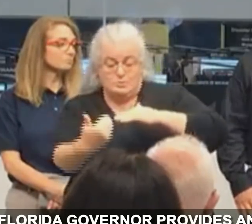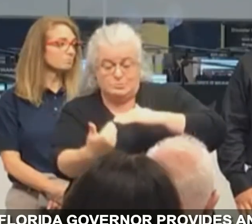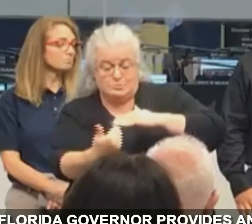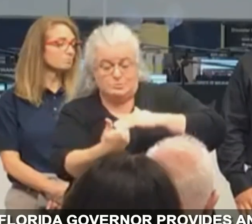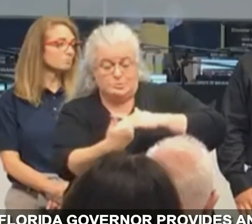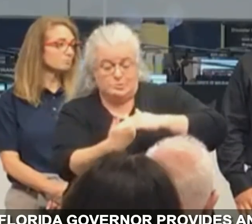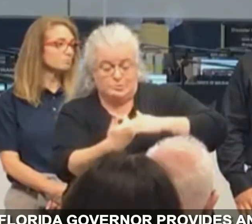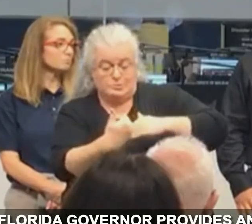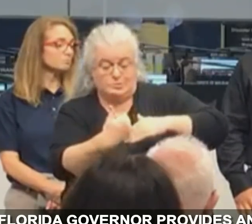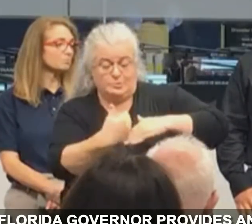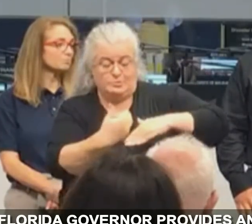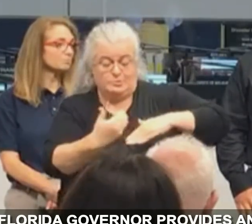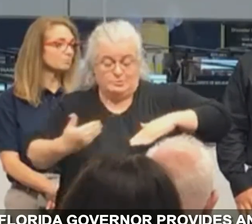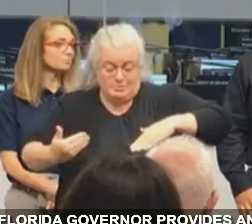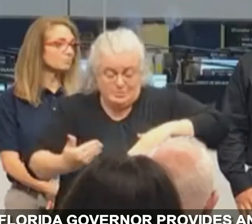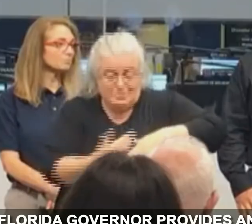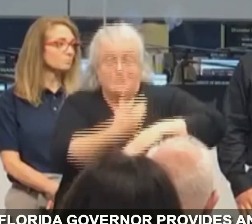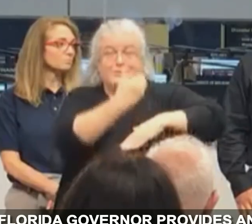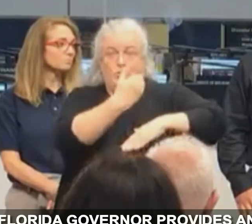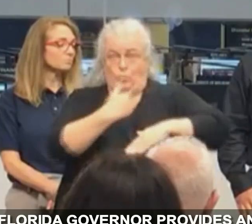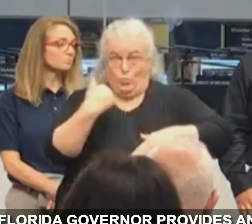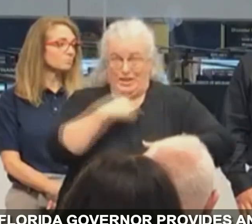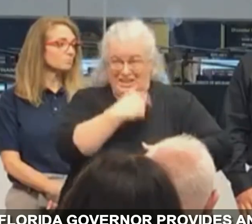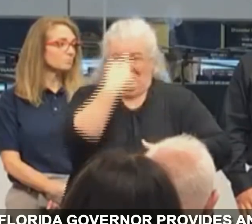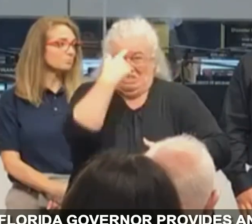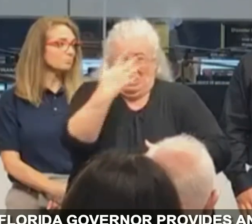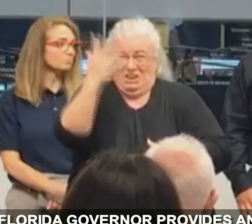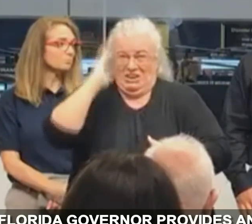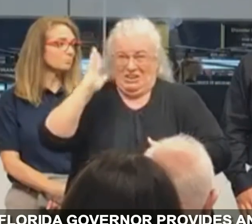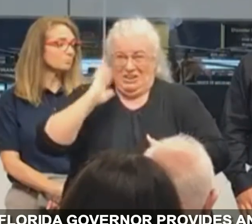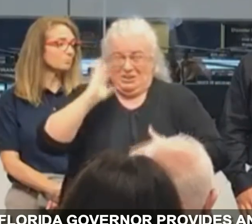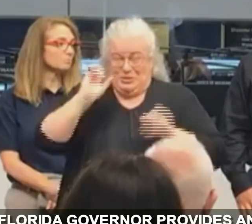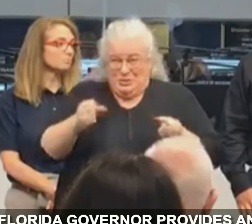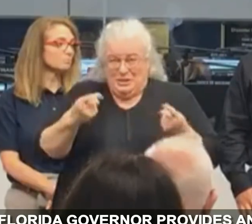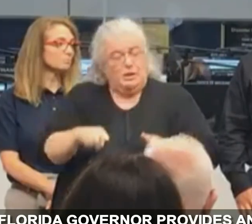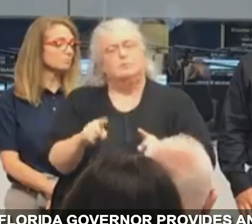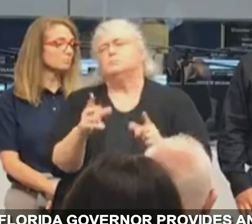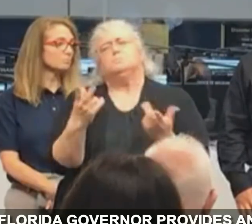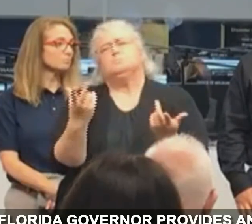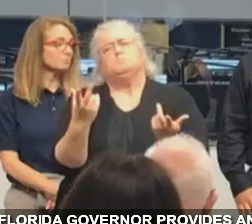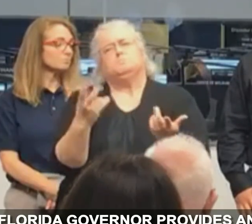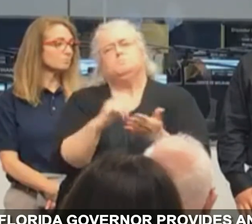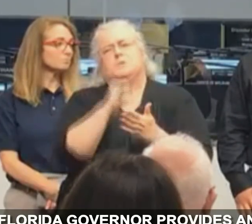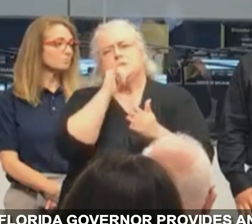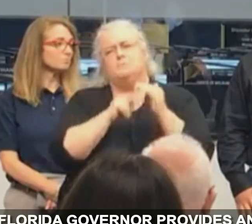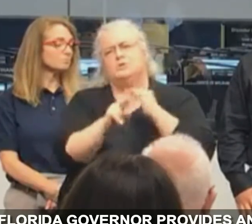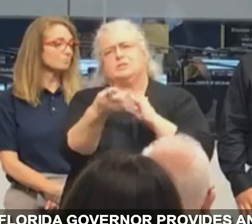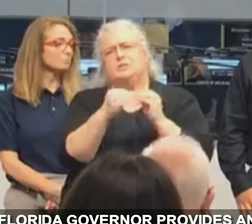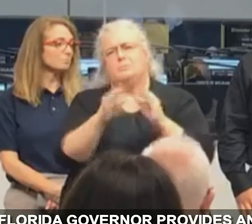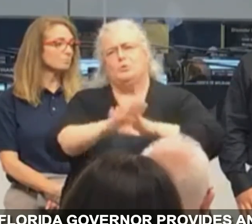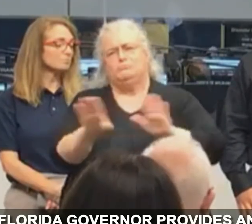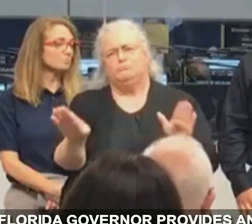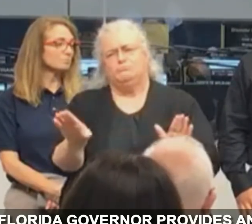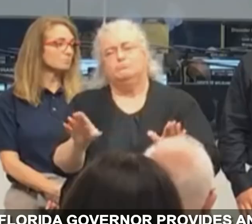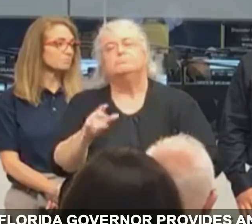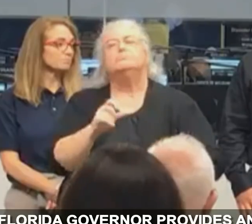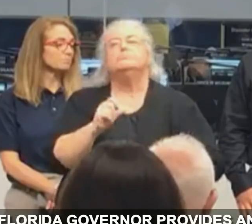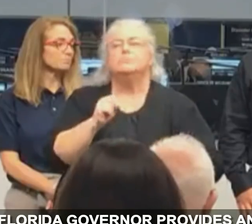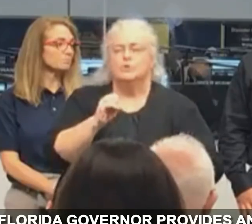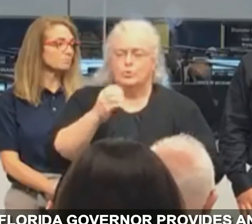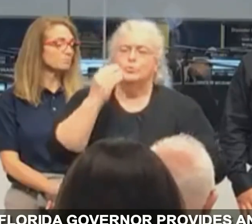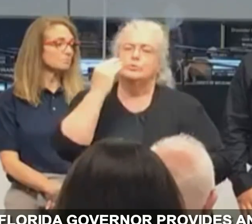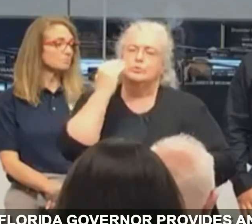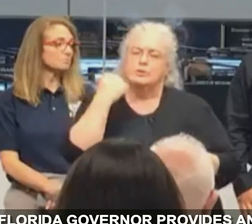up in the Gulf, and doing a double impact into the Panhandle. That's no longer predicted, right? So those are the scenarios you can take off the